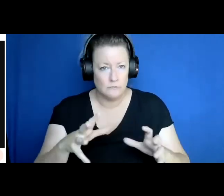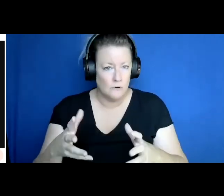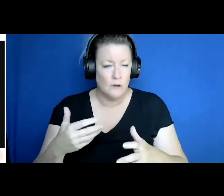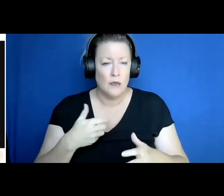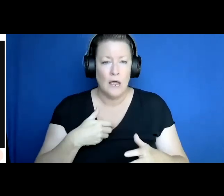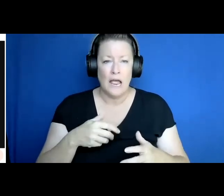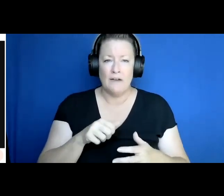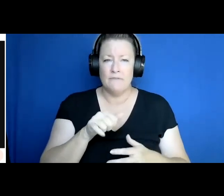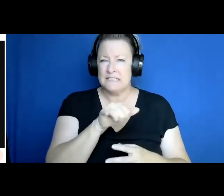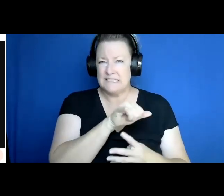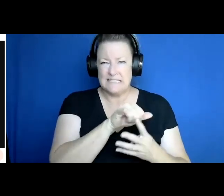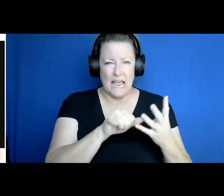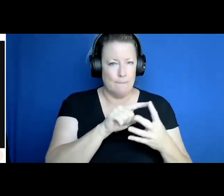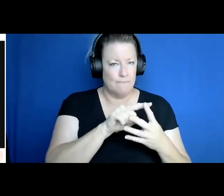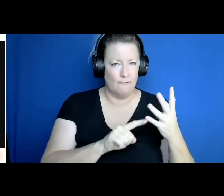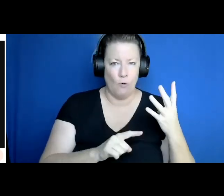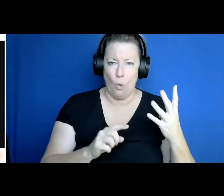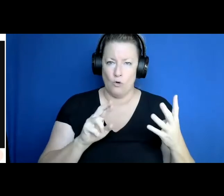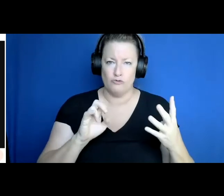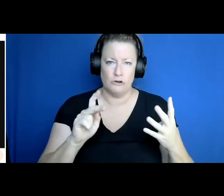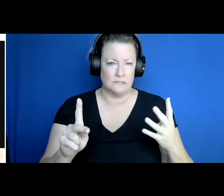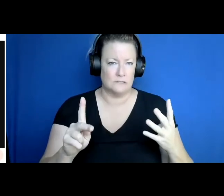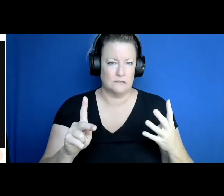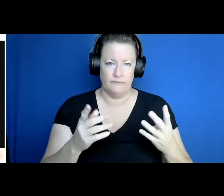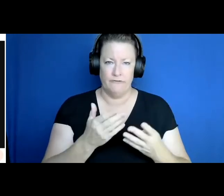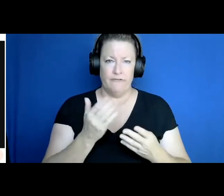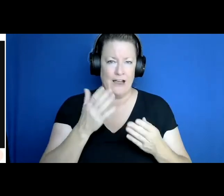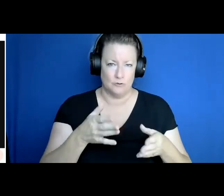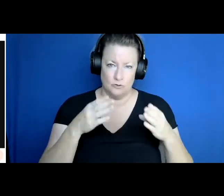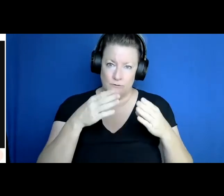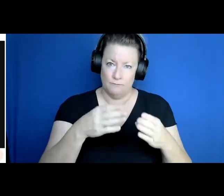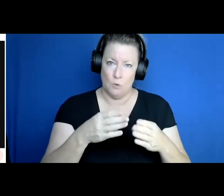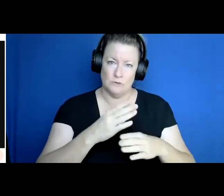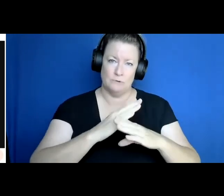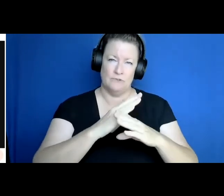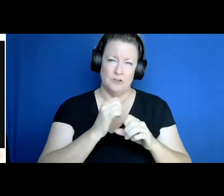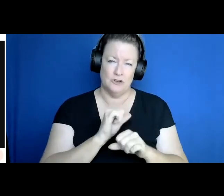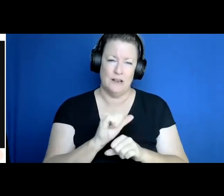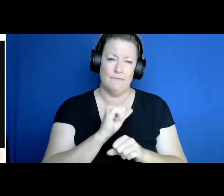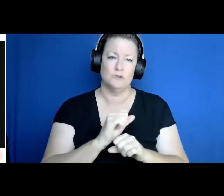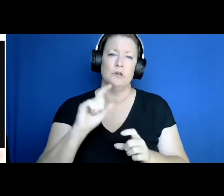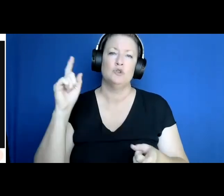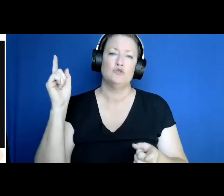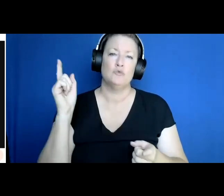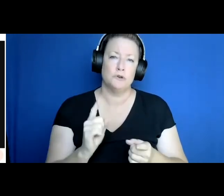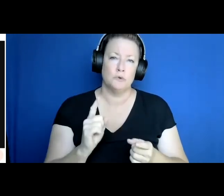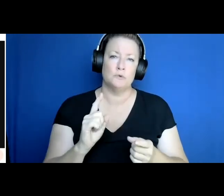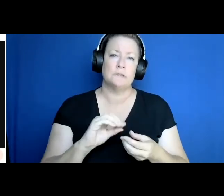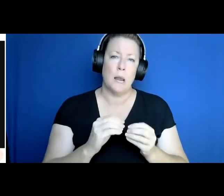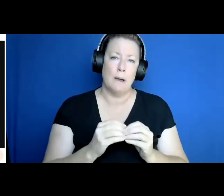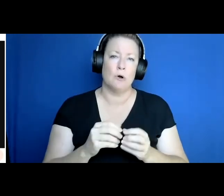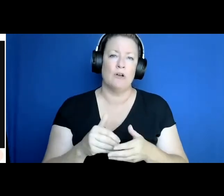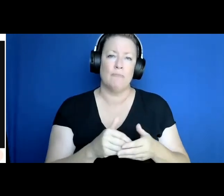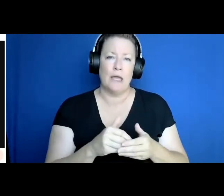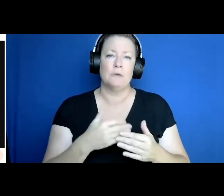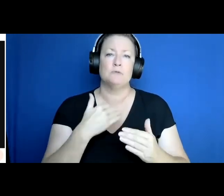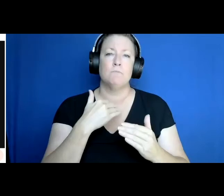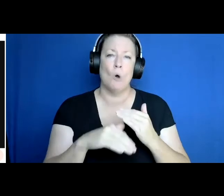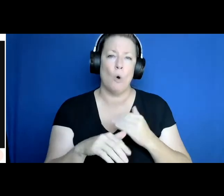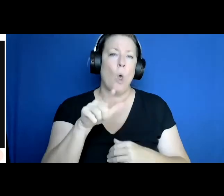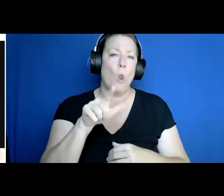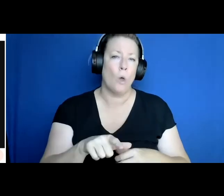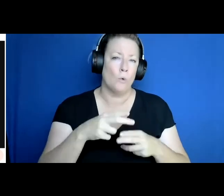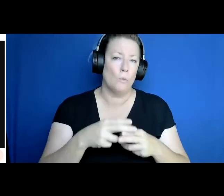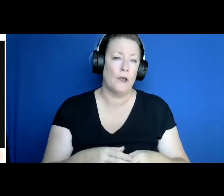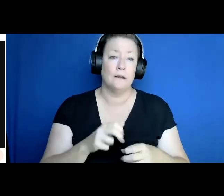to focus prevention efforts to reduce the number of babies who are born at a very low birth weight, which is inadequate weight